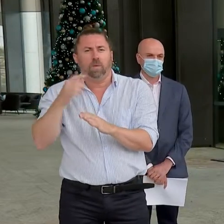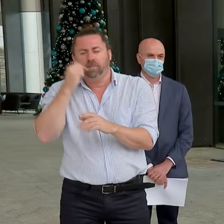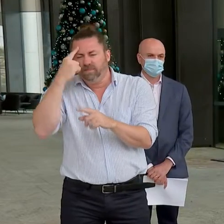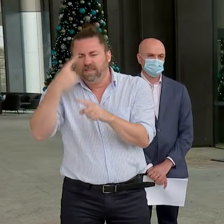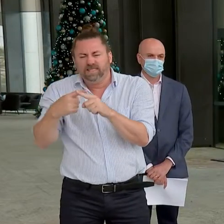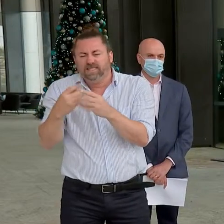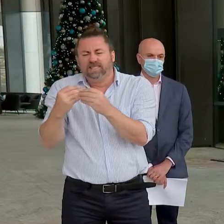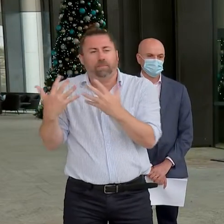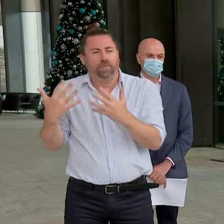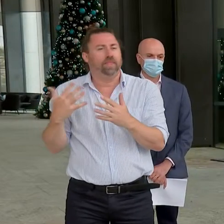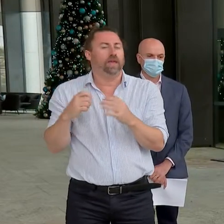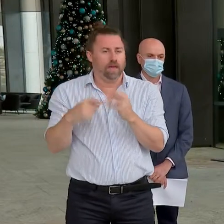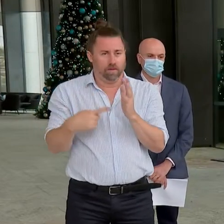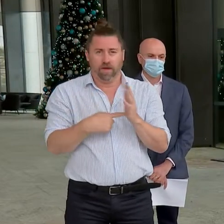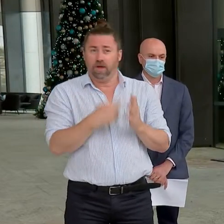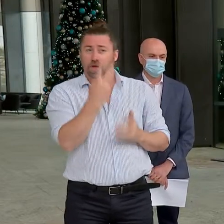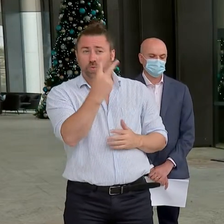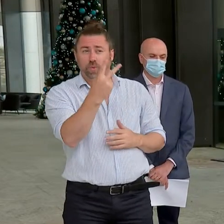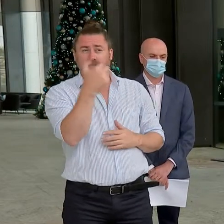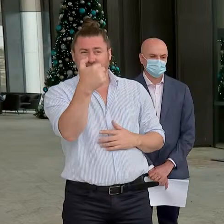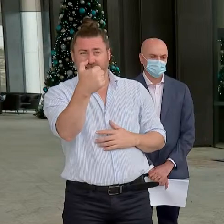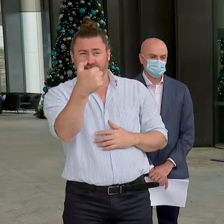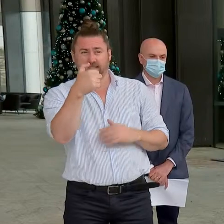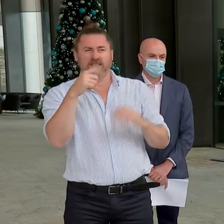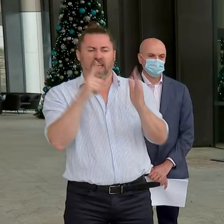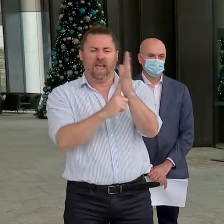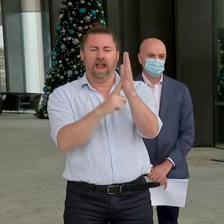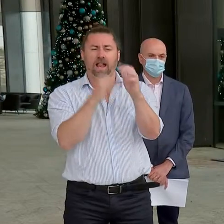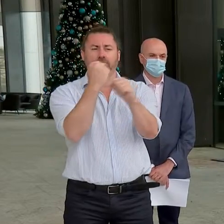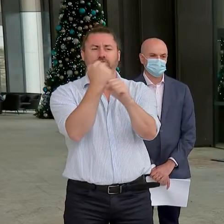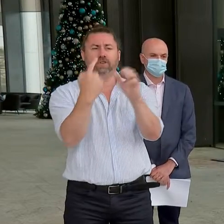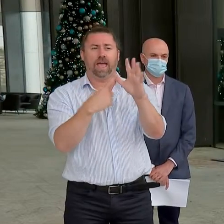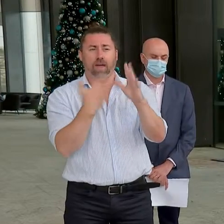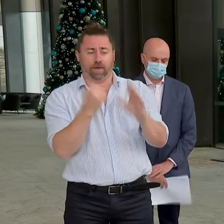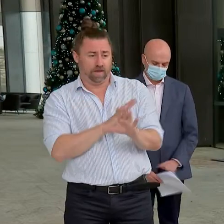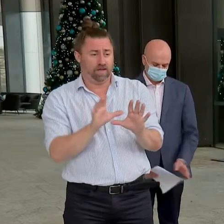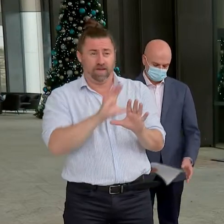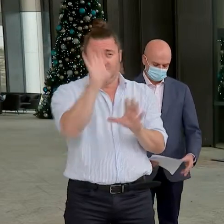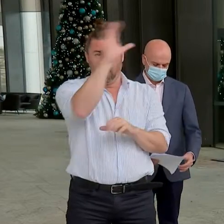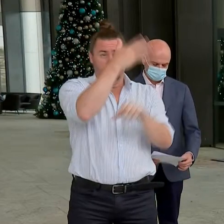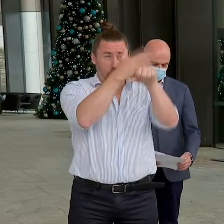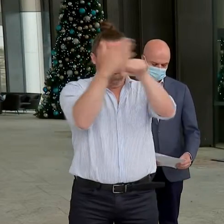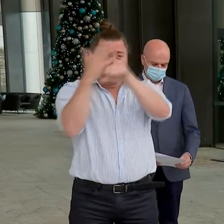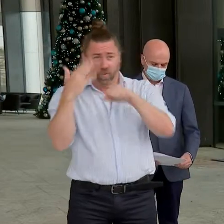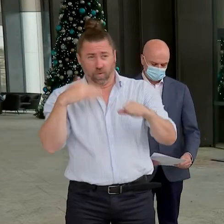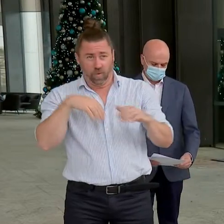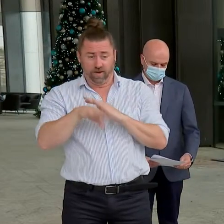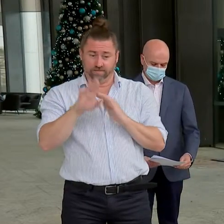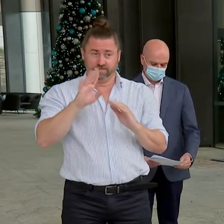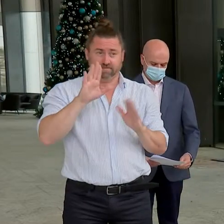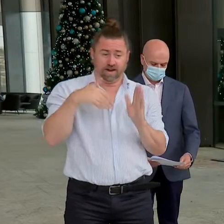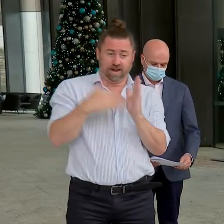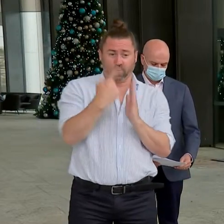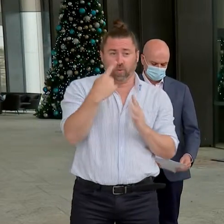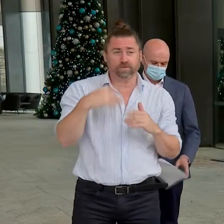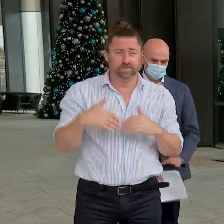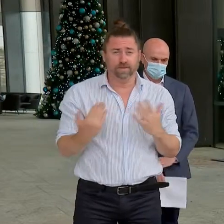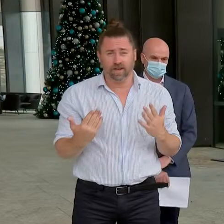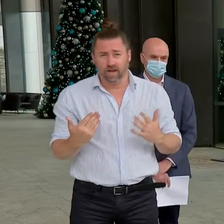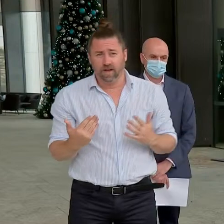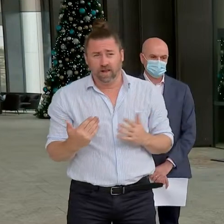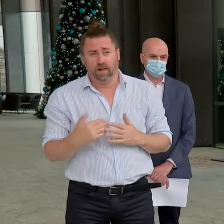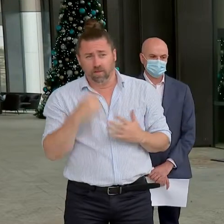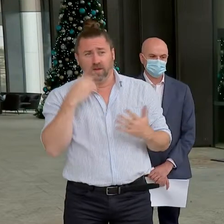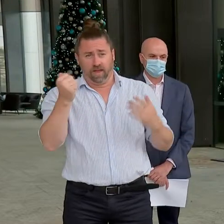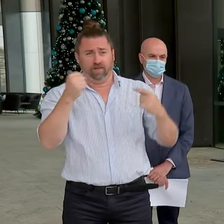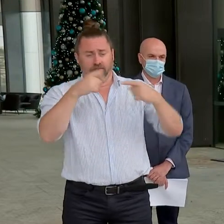got 26 LGAs that have shown positive cases in the last 24 hours. These will add to, of course, all